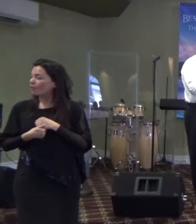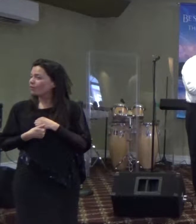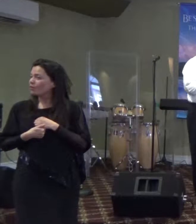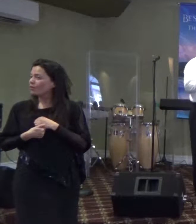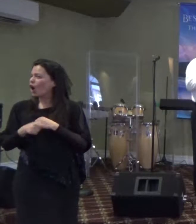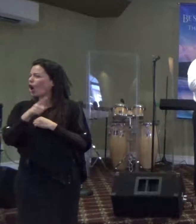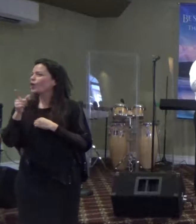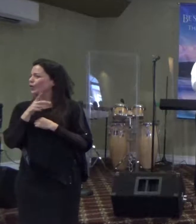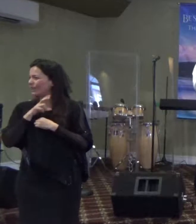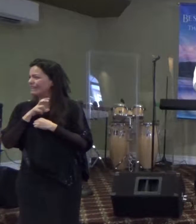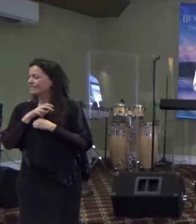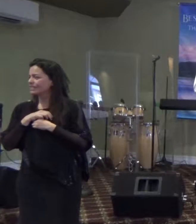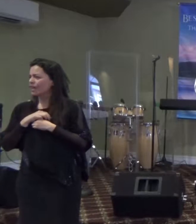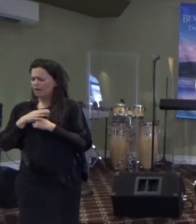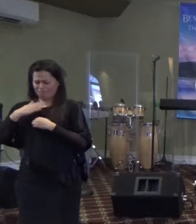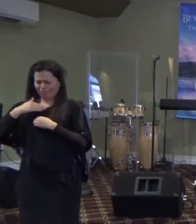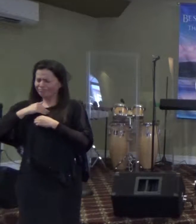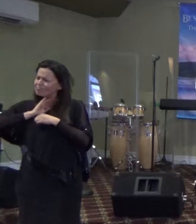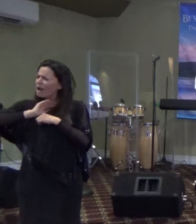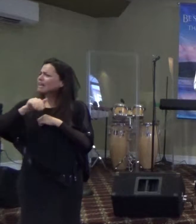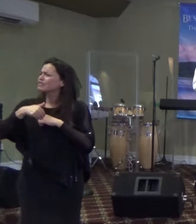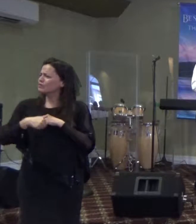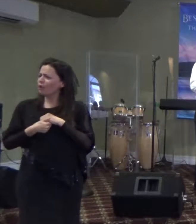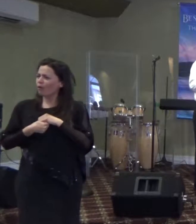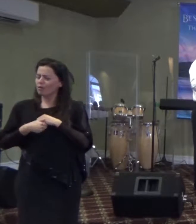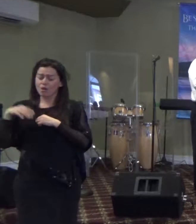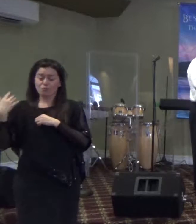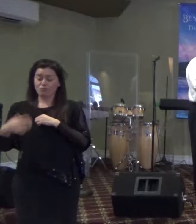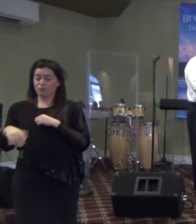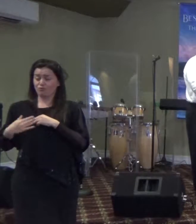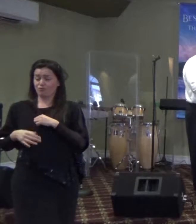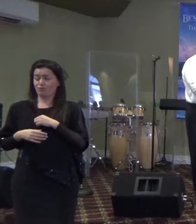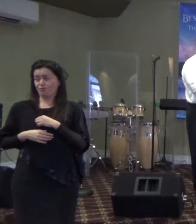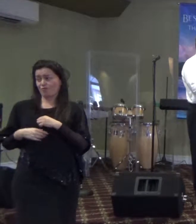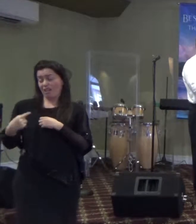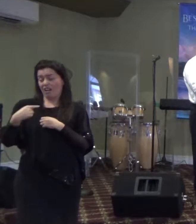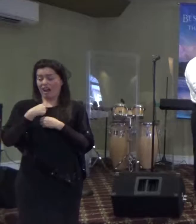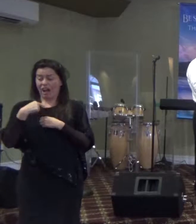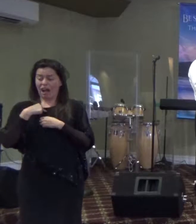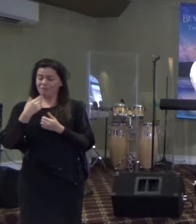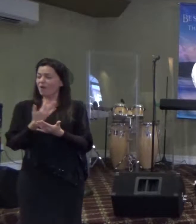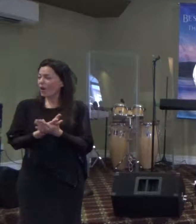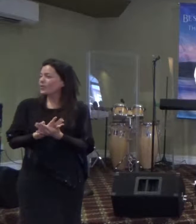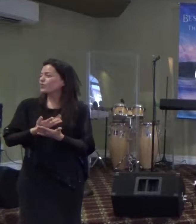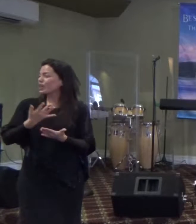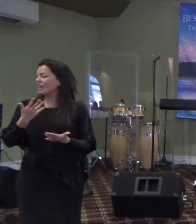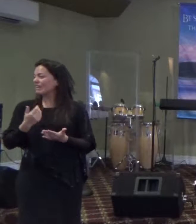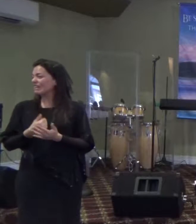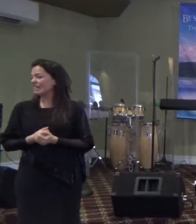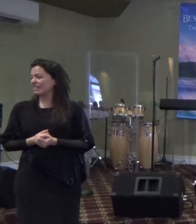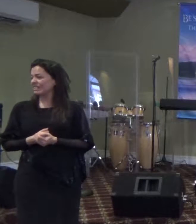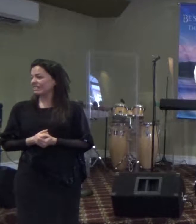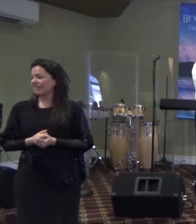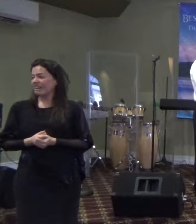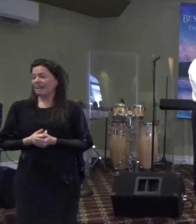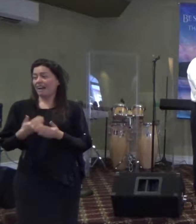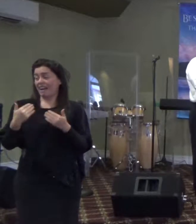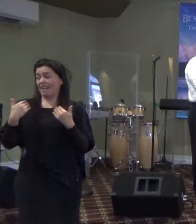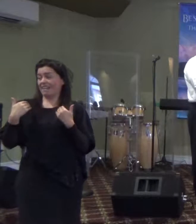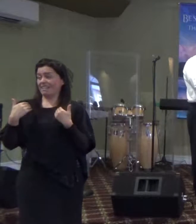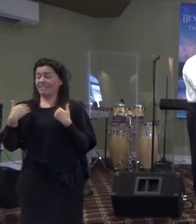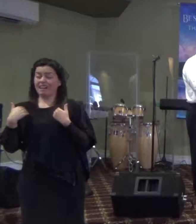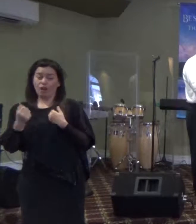Oiga, alma Listen, mía, my soul, muchos bienes tienes, lots of goods you have now, guardados para